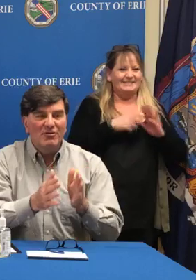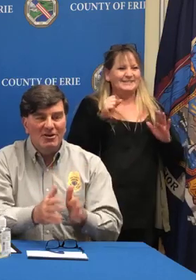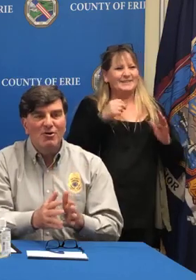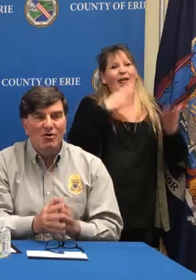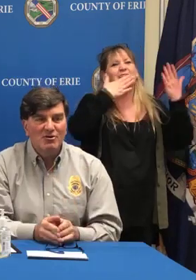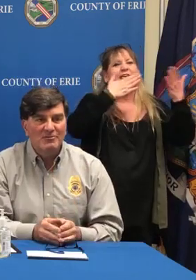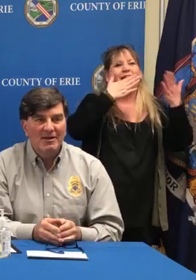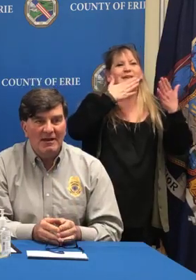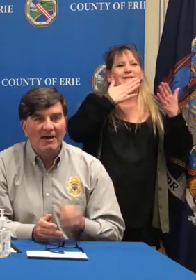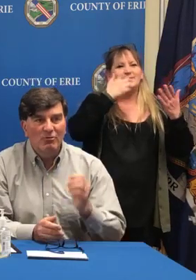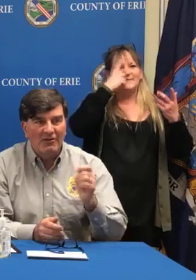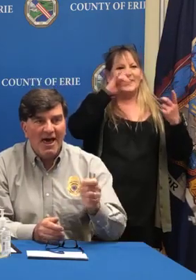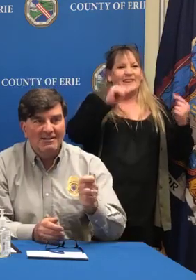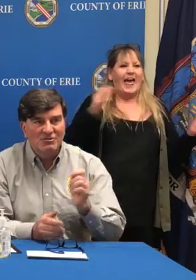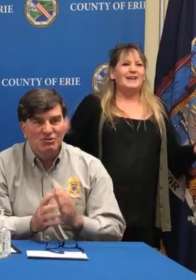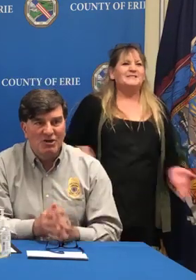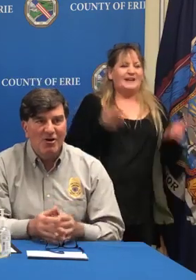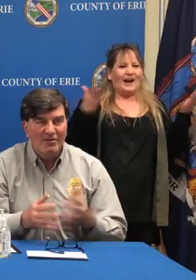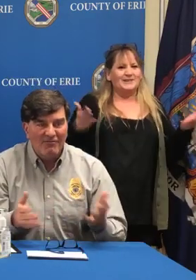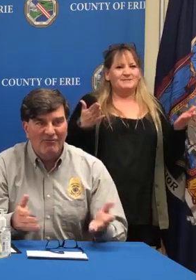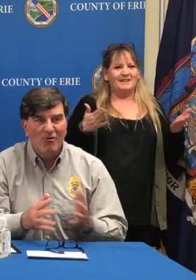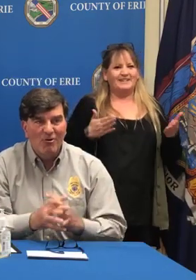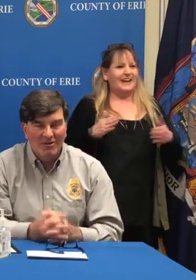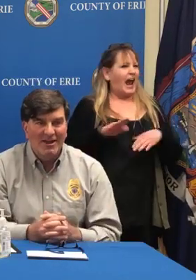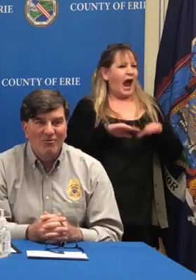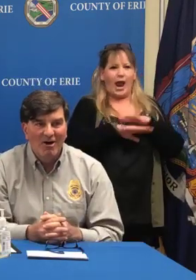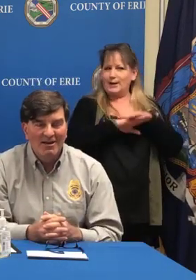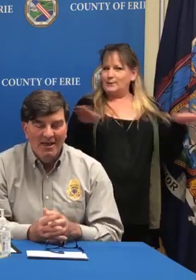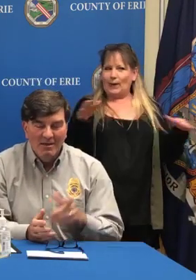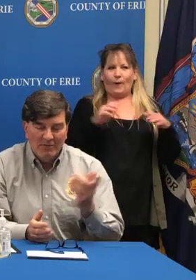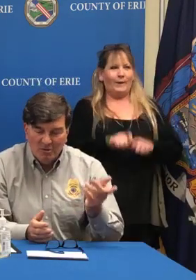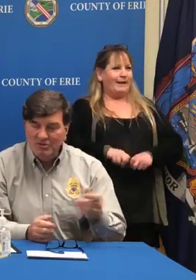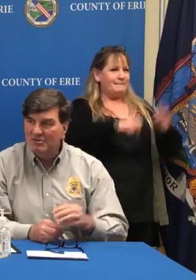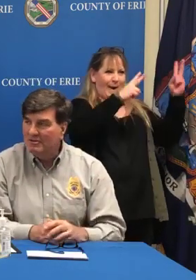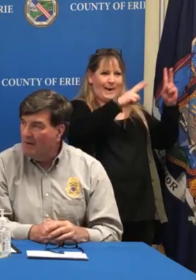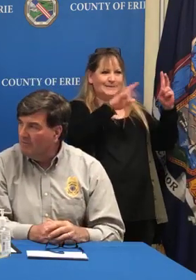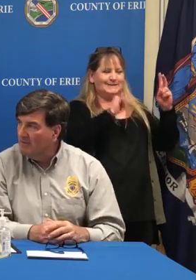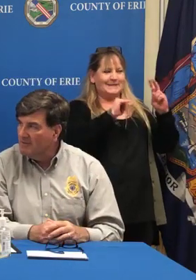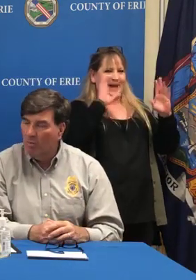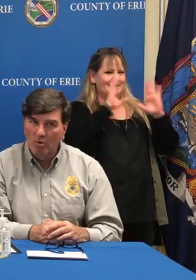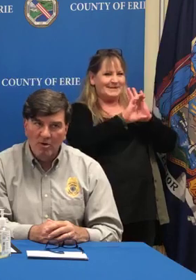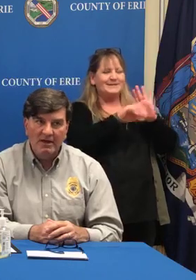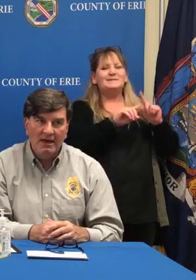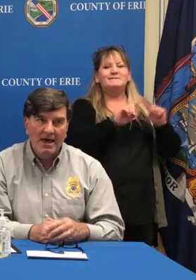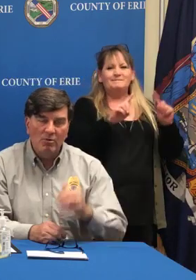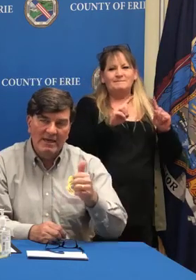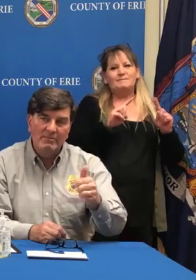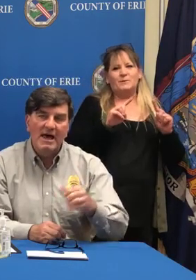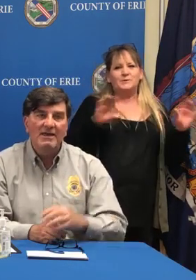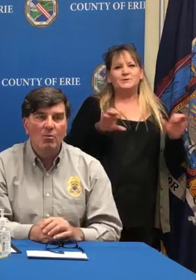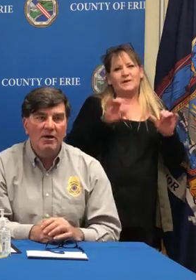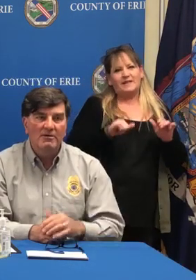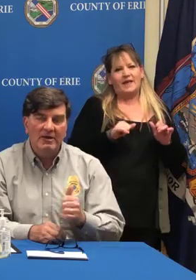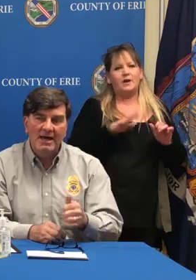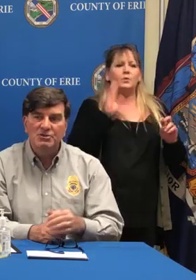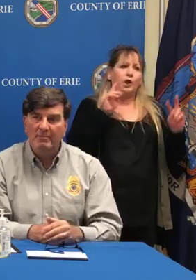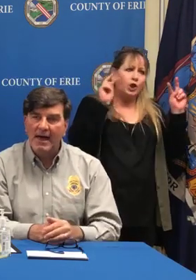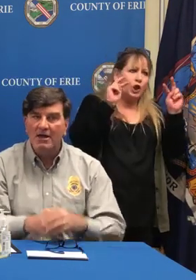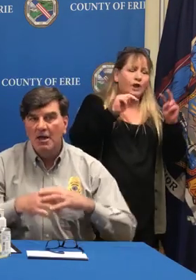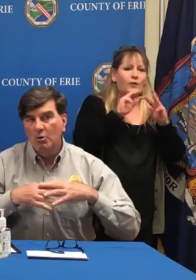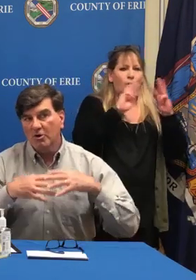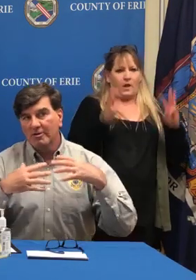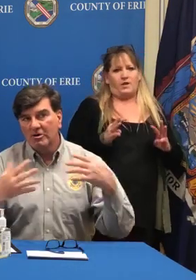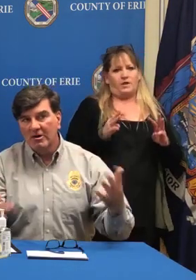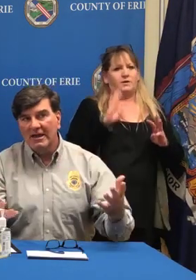you for the encouragement. I will not share that photo with anyone, but those are just the type of things that we're working on. We'll keep an eye on the weather. We got your